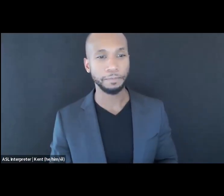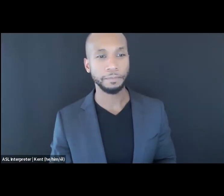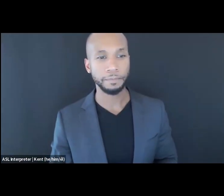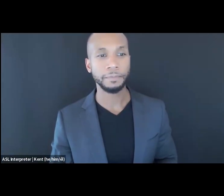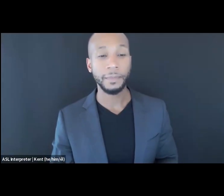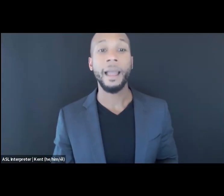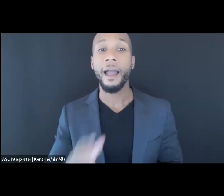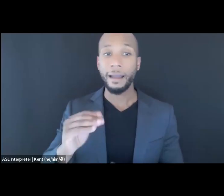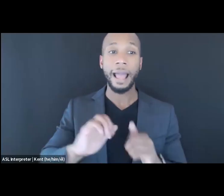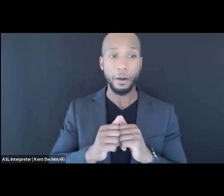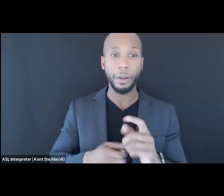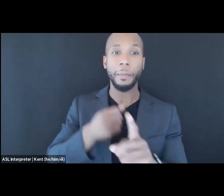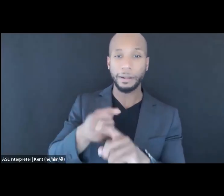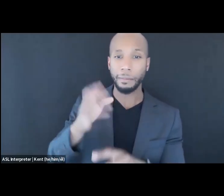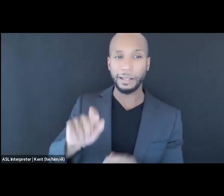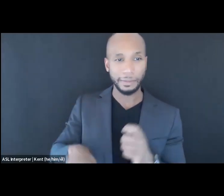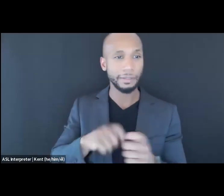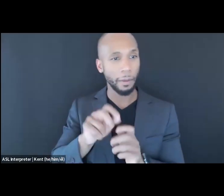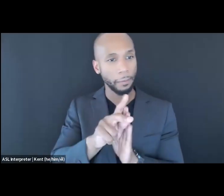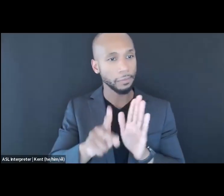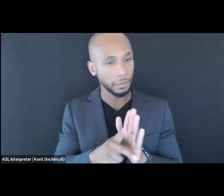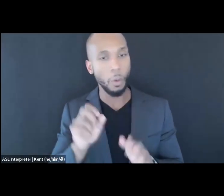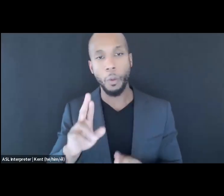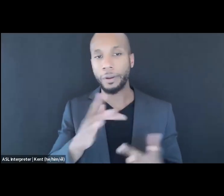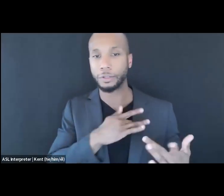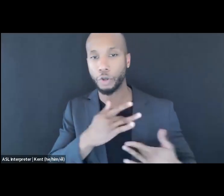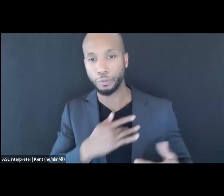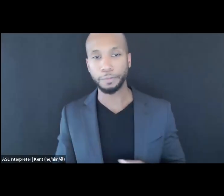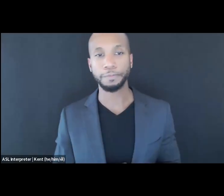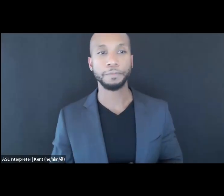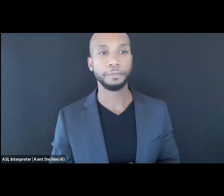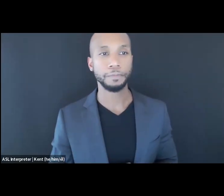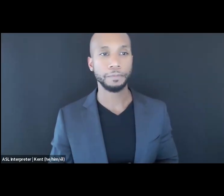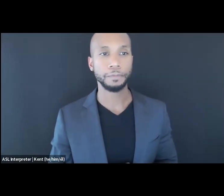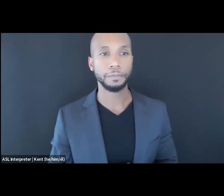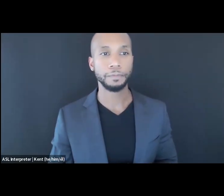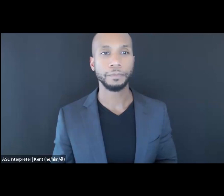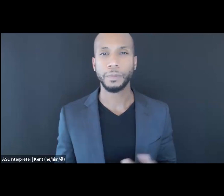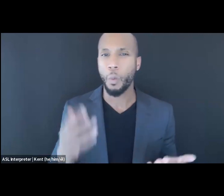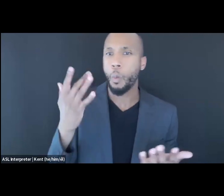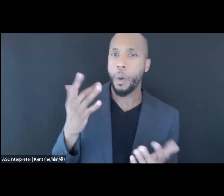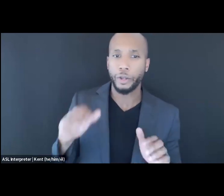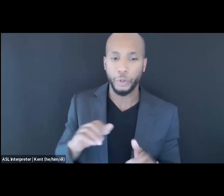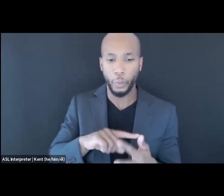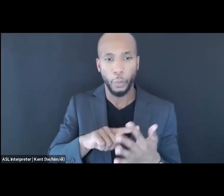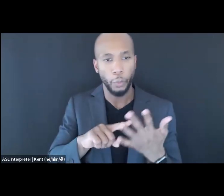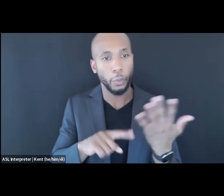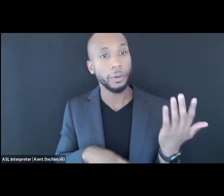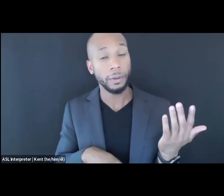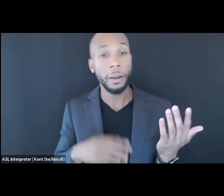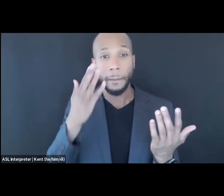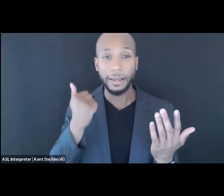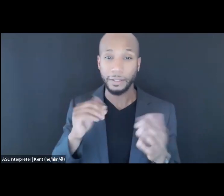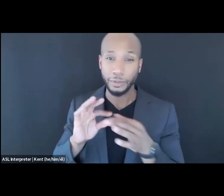are affected by a particular policy or concern. Why do it? Because there is